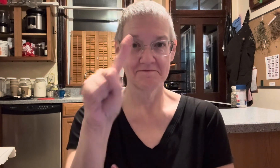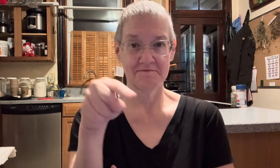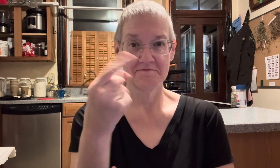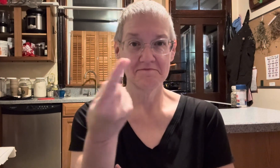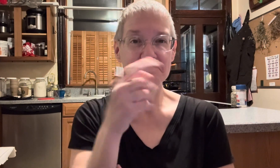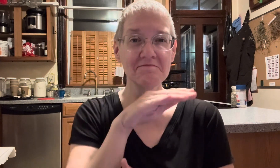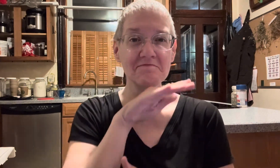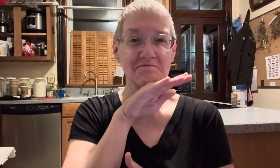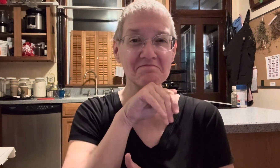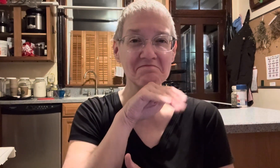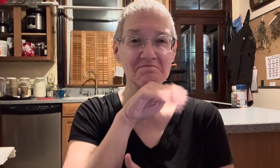And it's only pork.